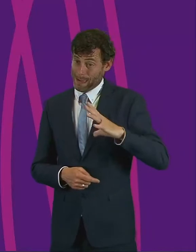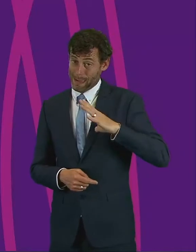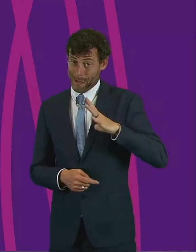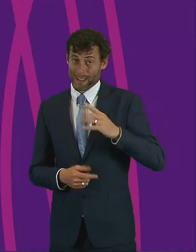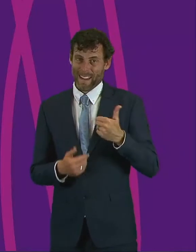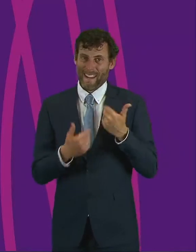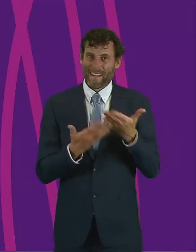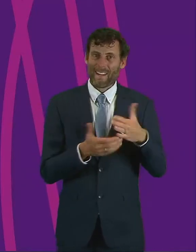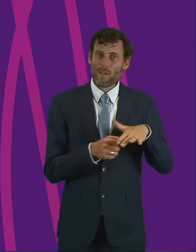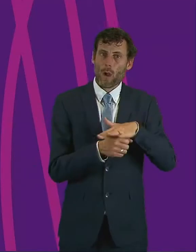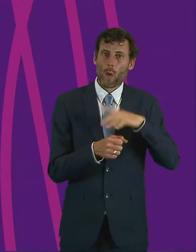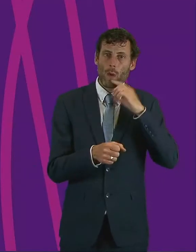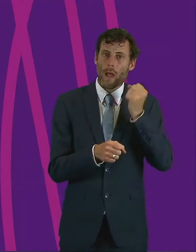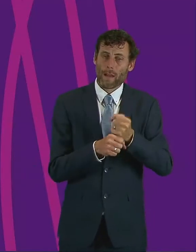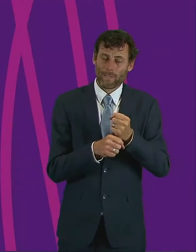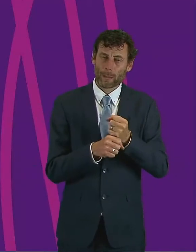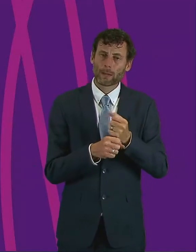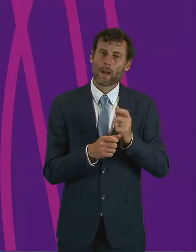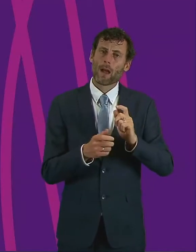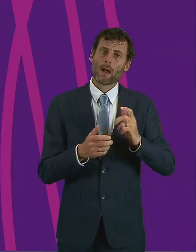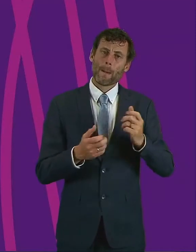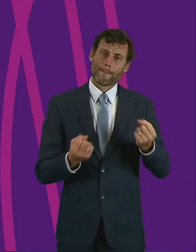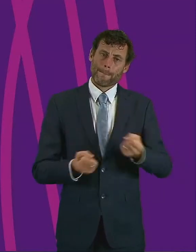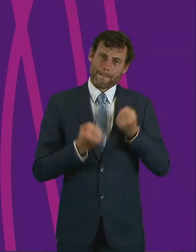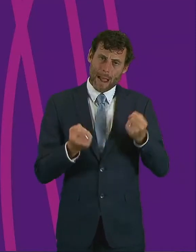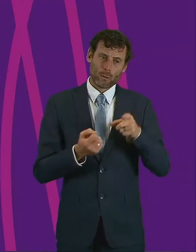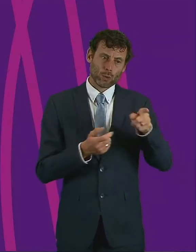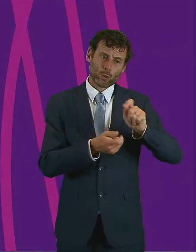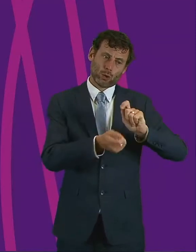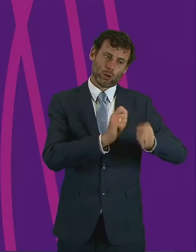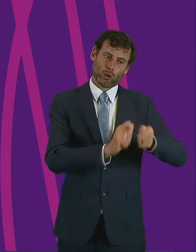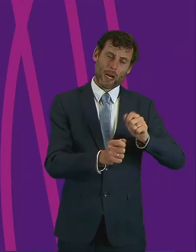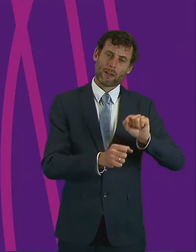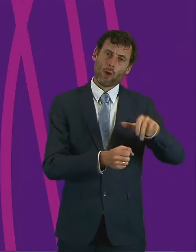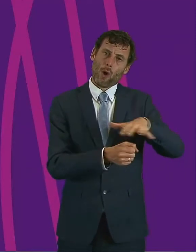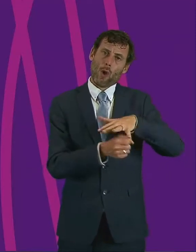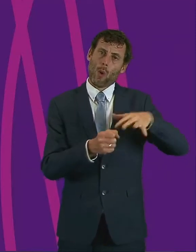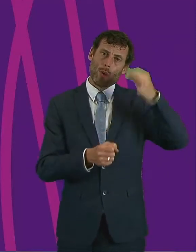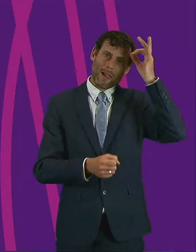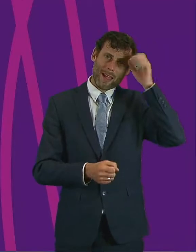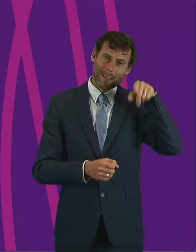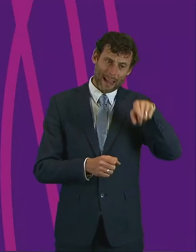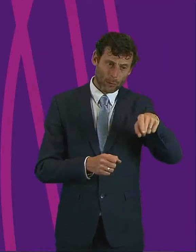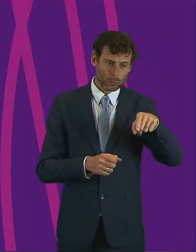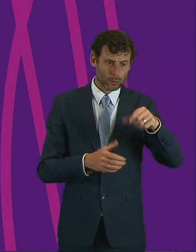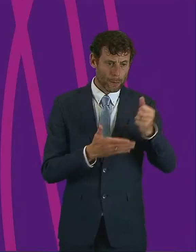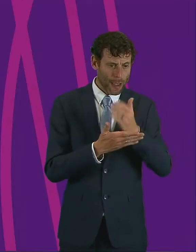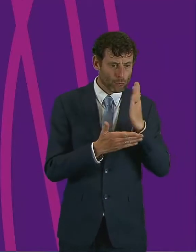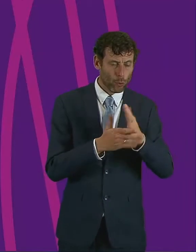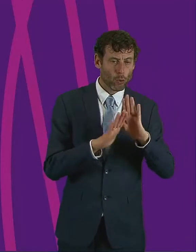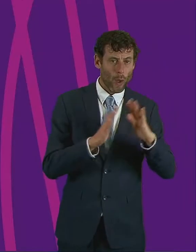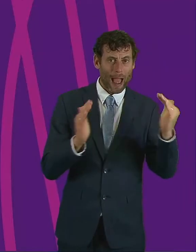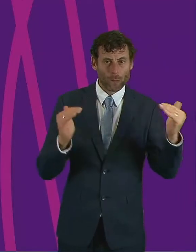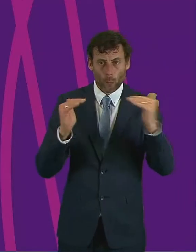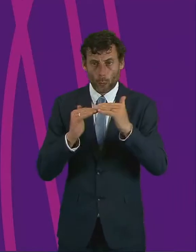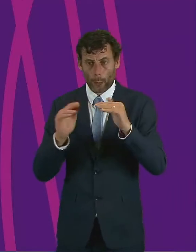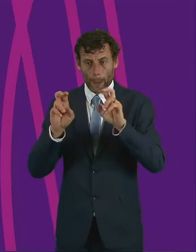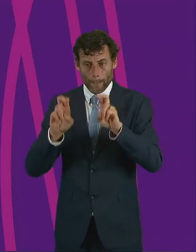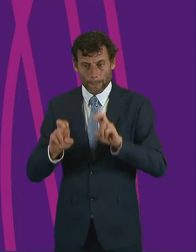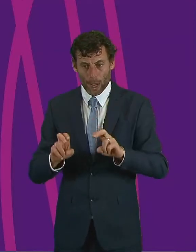flexibility and change primary legislation urgently so councils don't have to produce balanced budgets given the crisis, so they